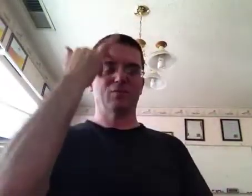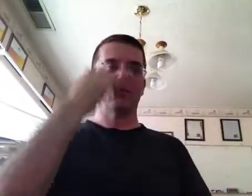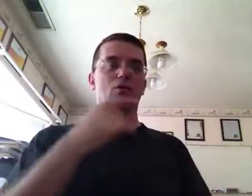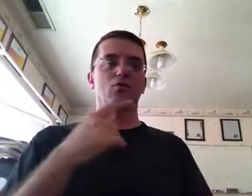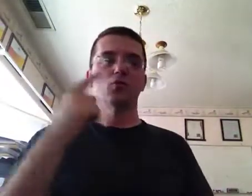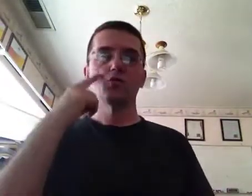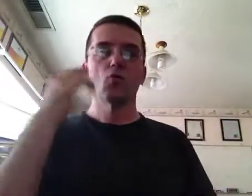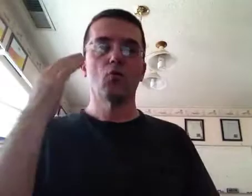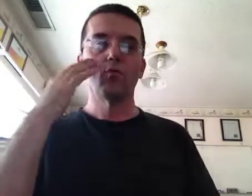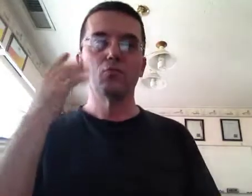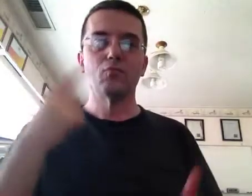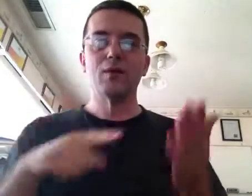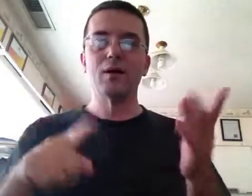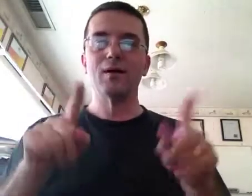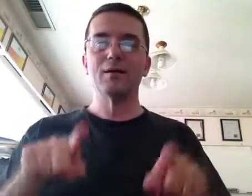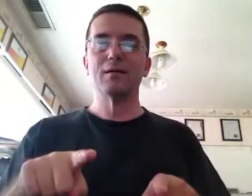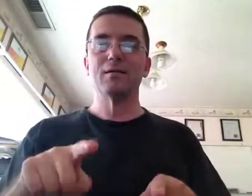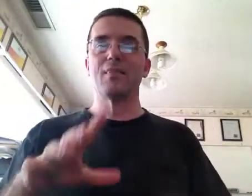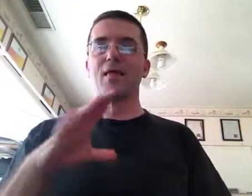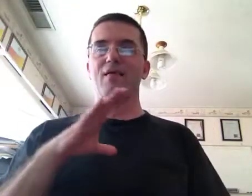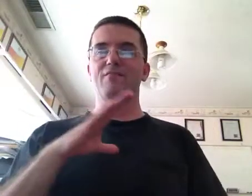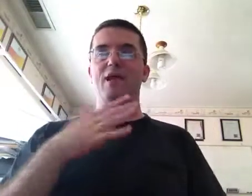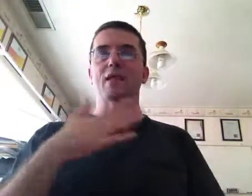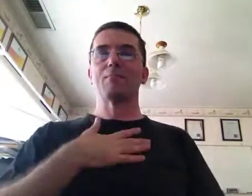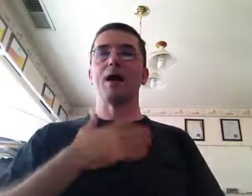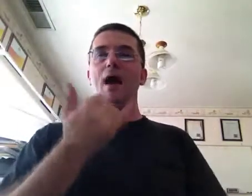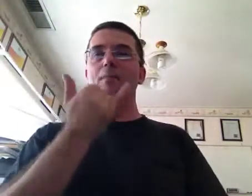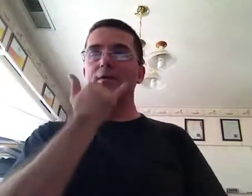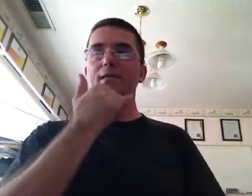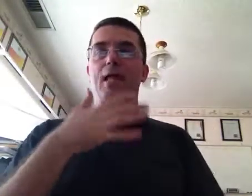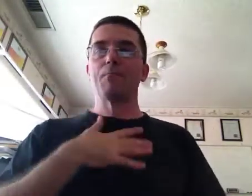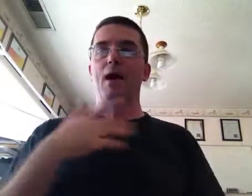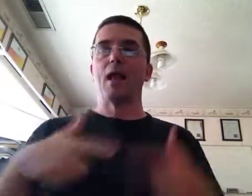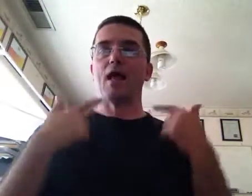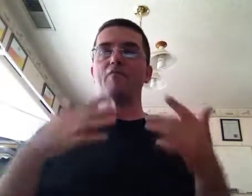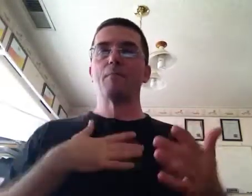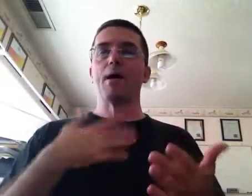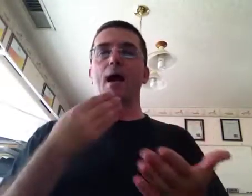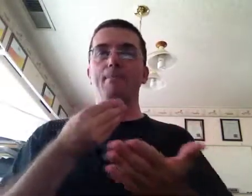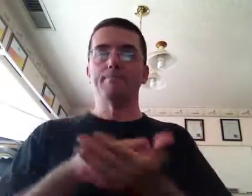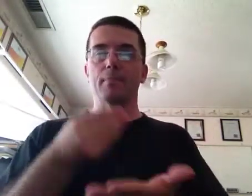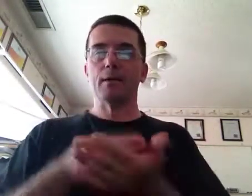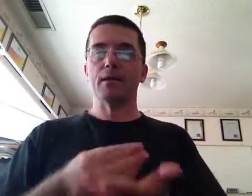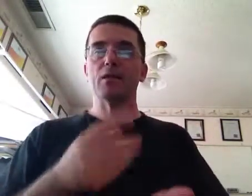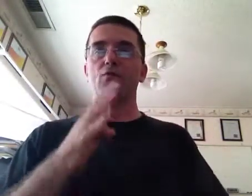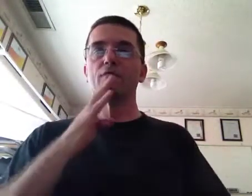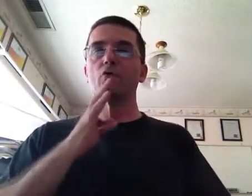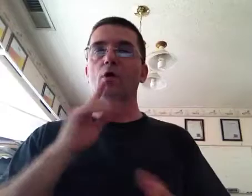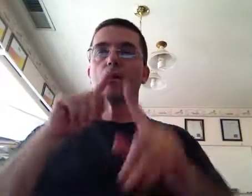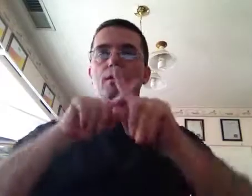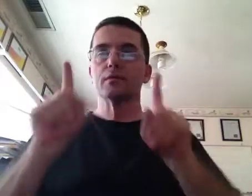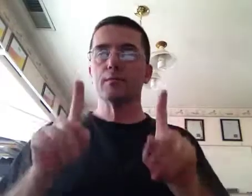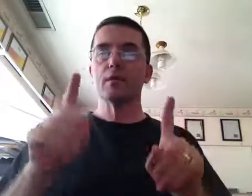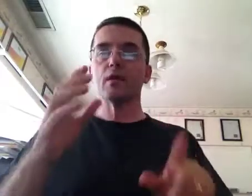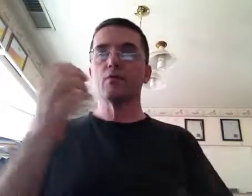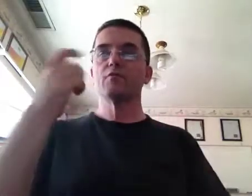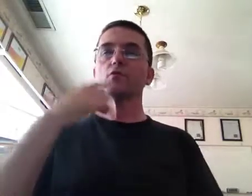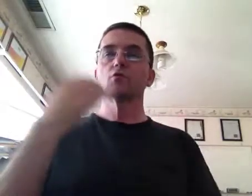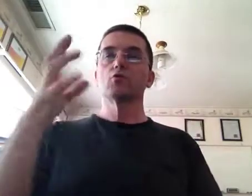what? That's fine. It's my mistake. It's my life. It's my money. We're going to have to talk about something else, and if you're going to call me stupid, we're not